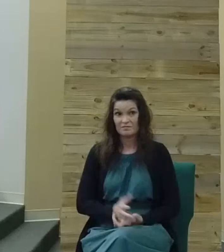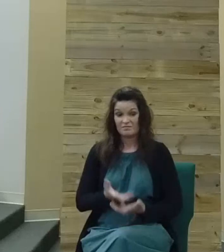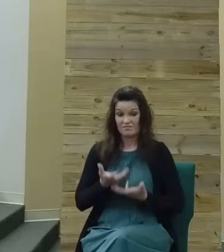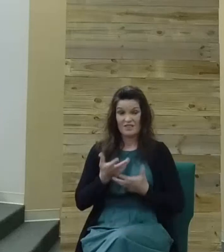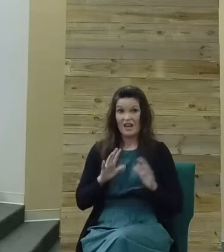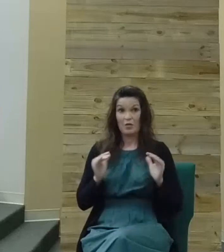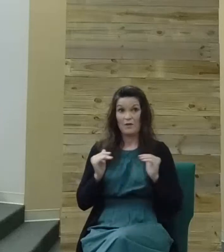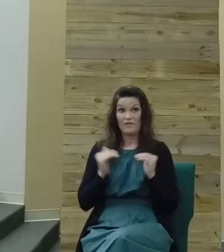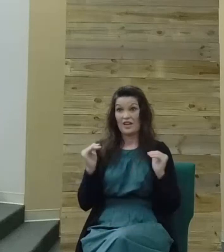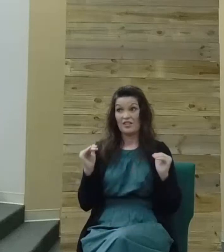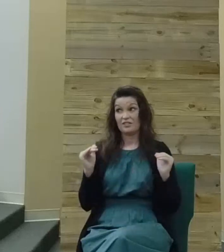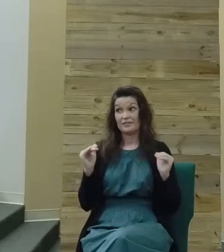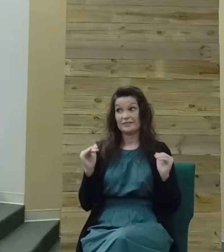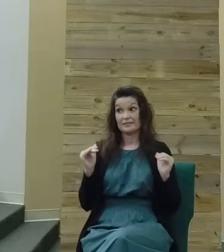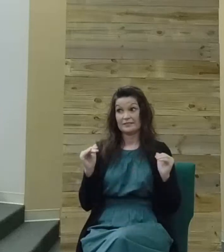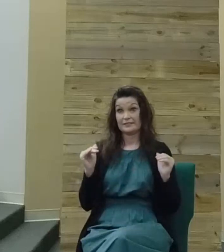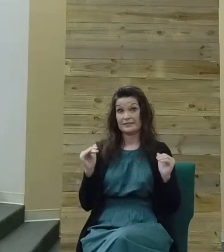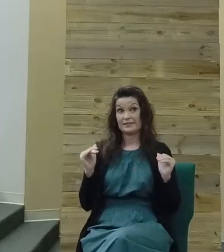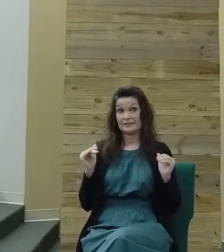I don't want fair.